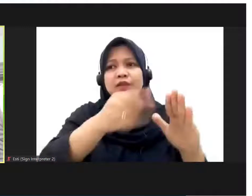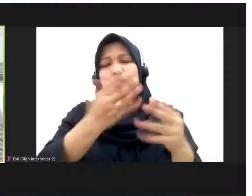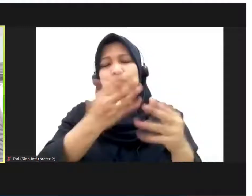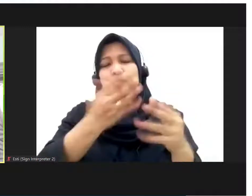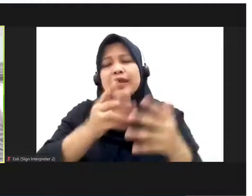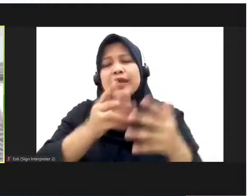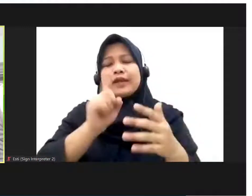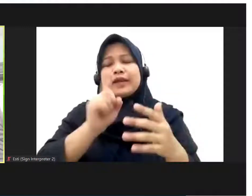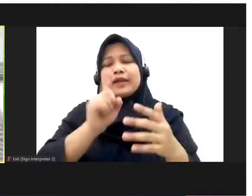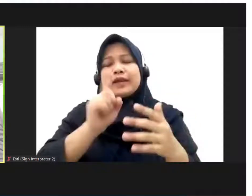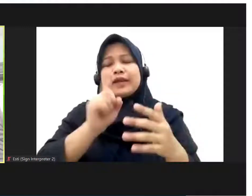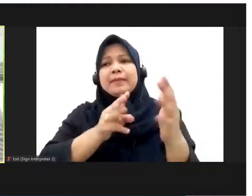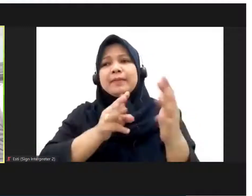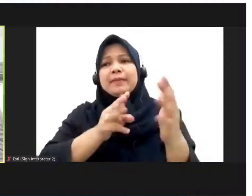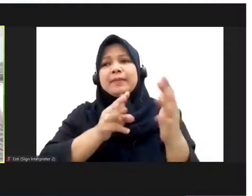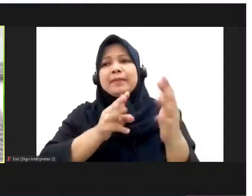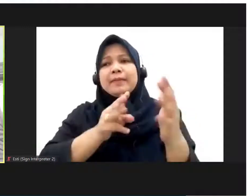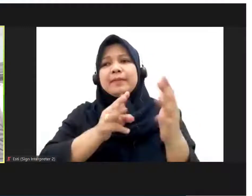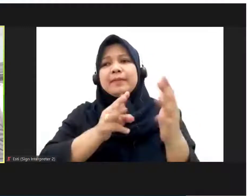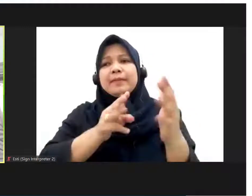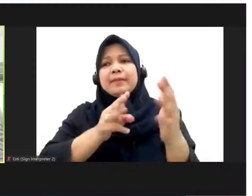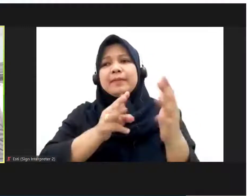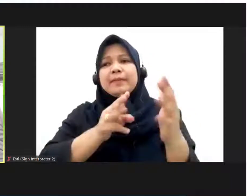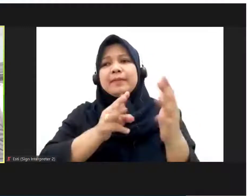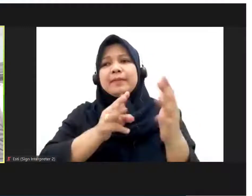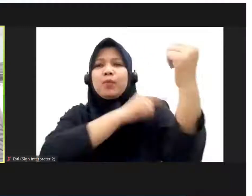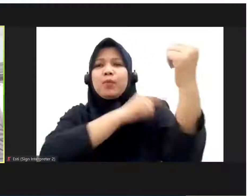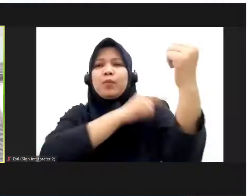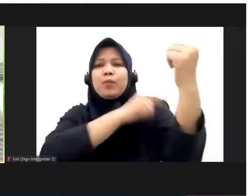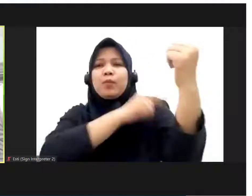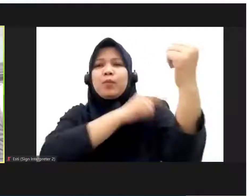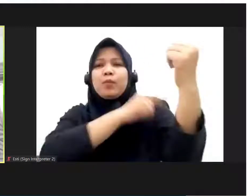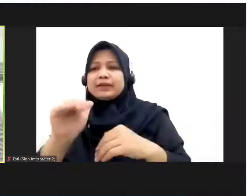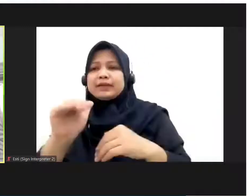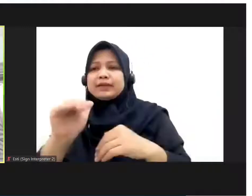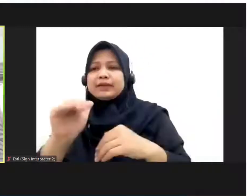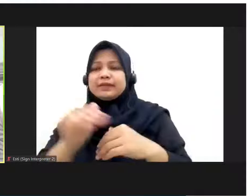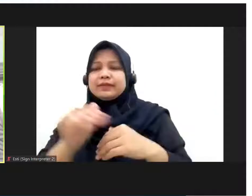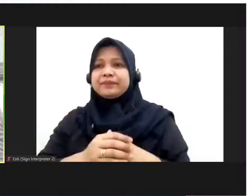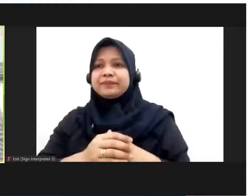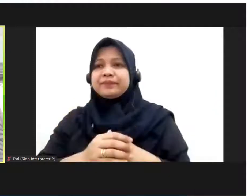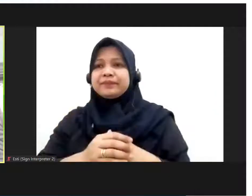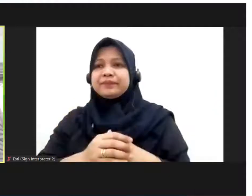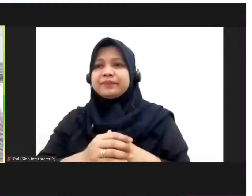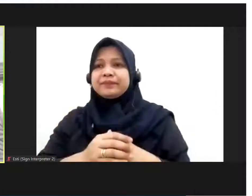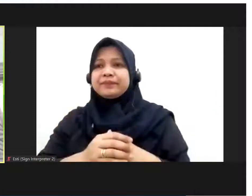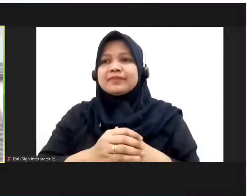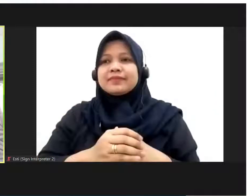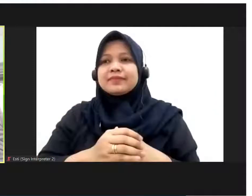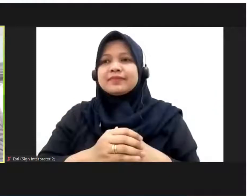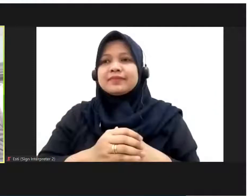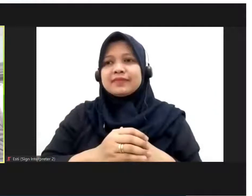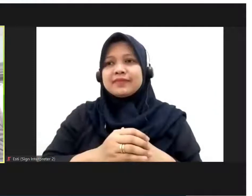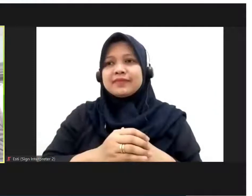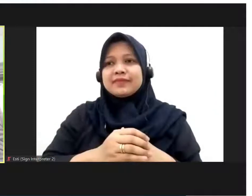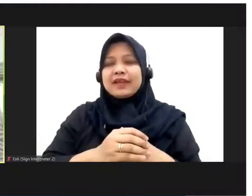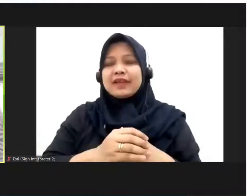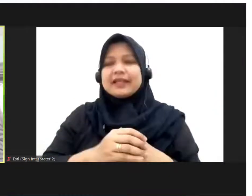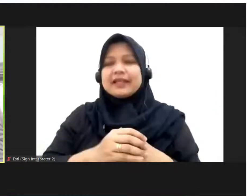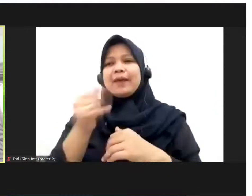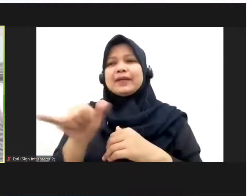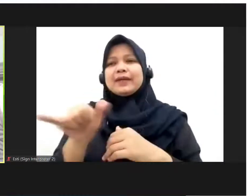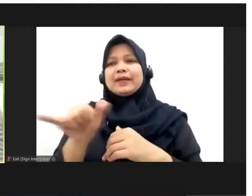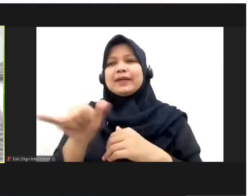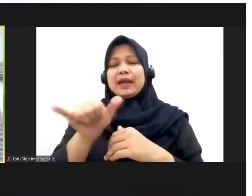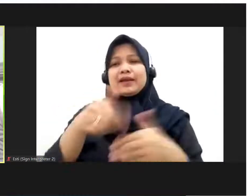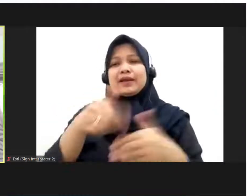in addition to the capacity gaps which I have already outlined. Similarly, in relation to COVID-19,